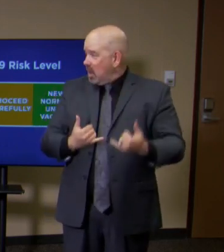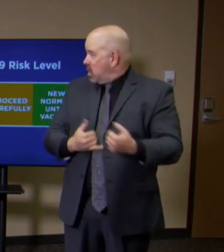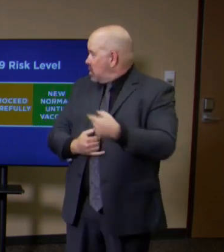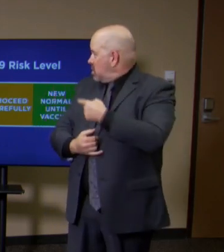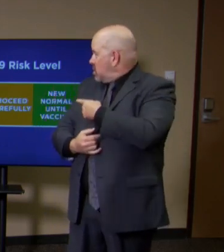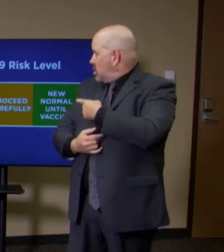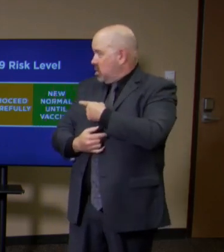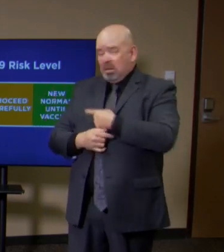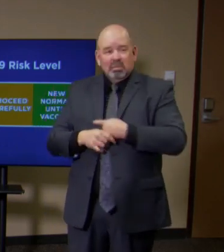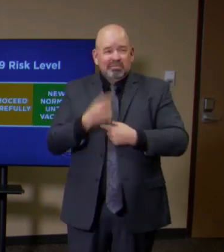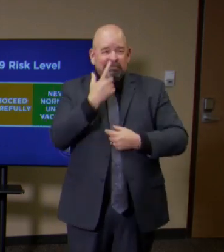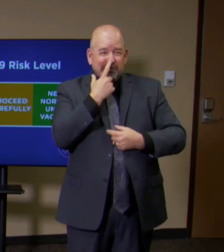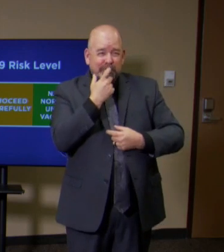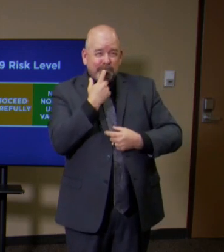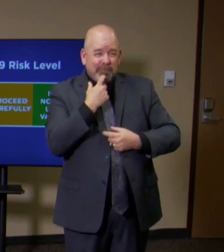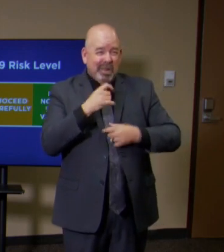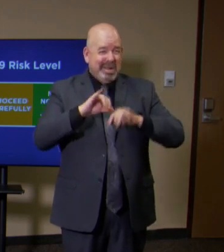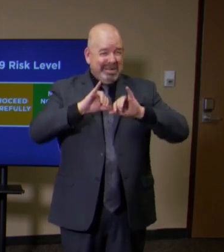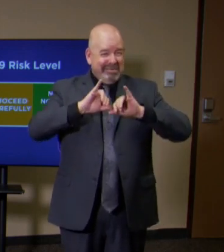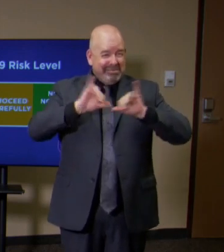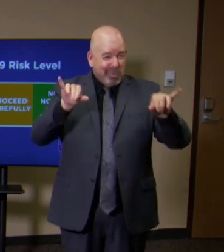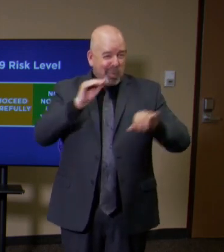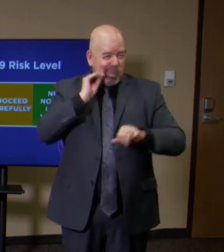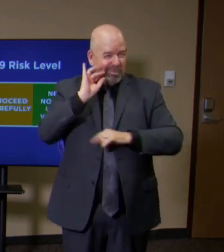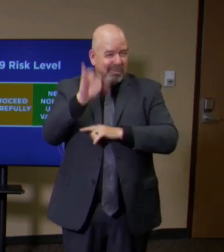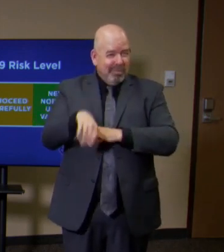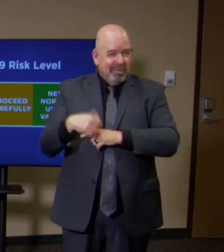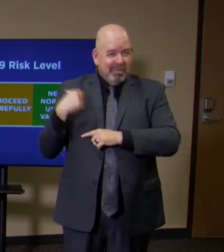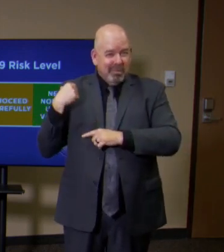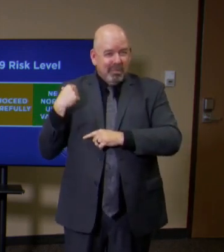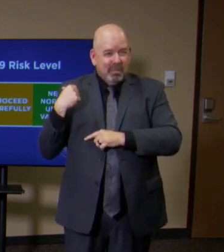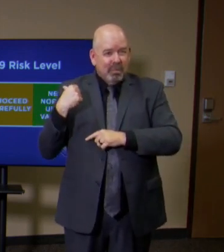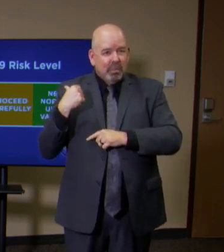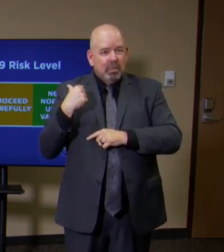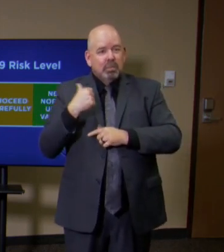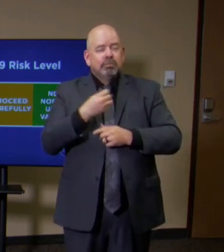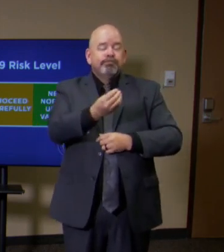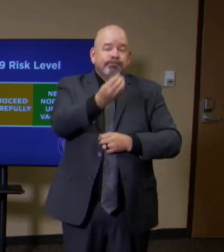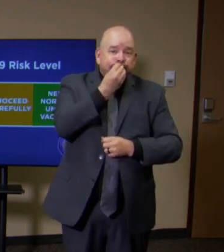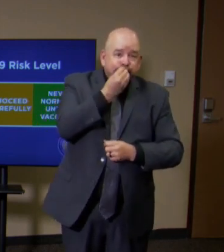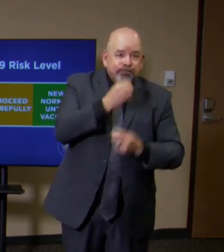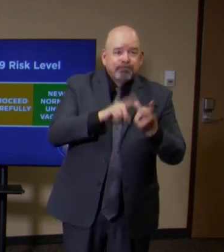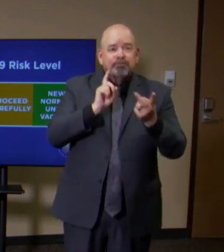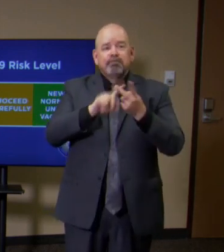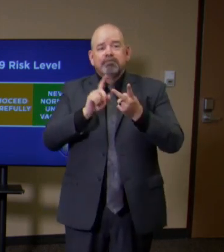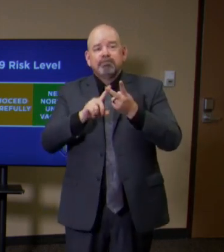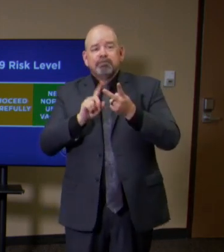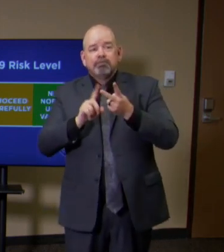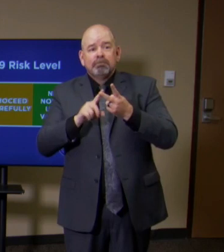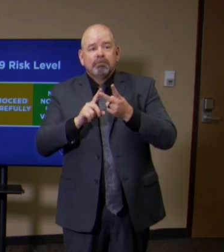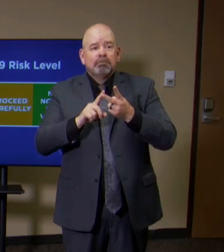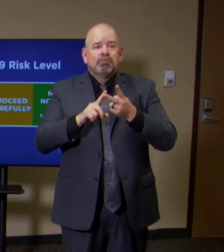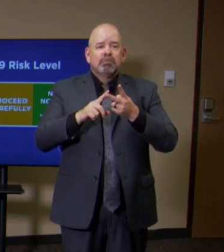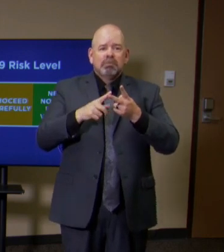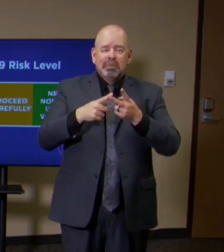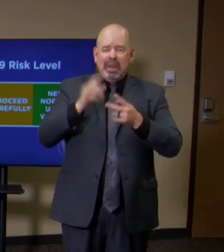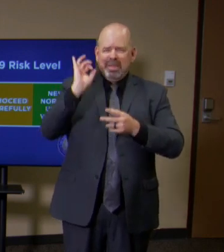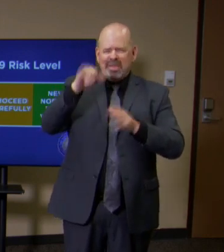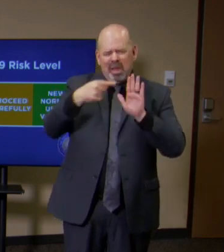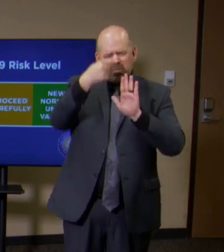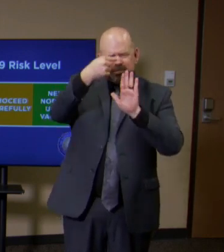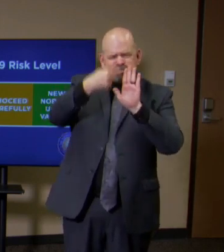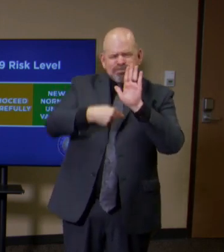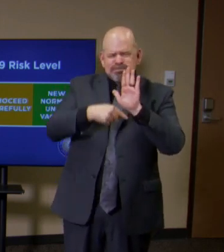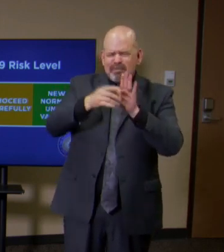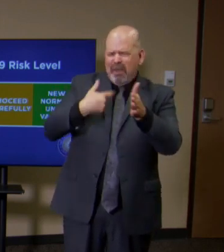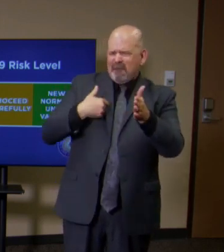so grocery stores, shopping in grocery stores is recommended by public health, okay? But